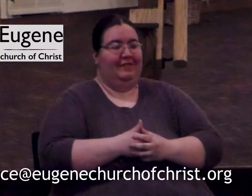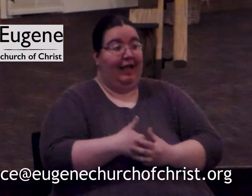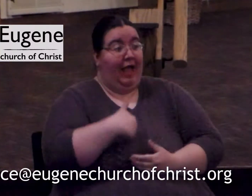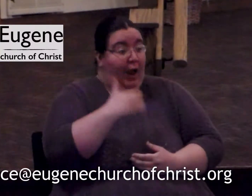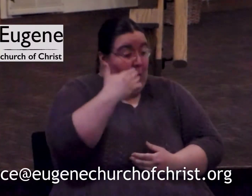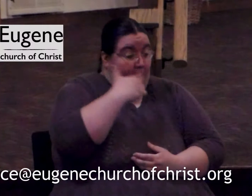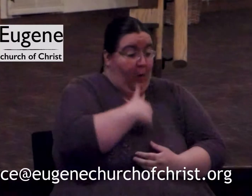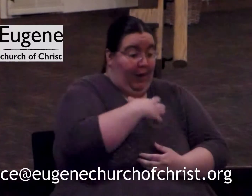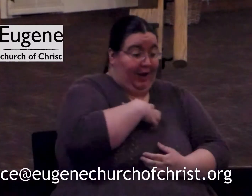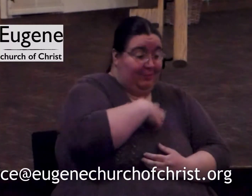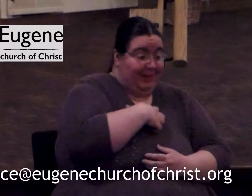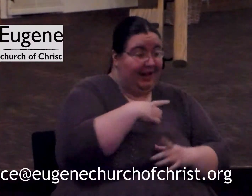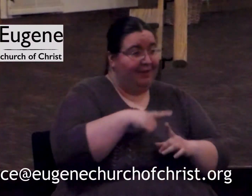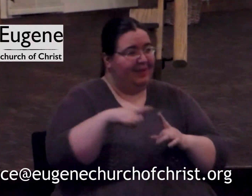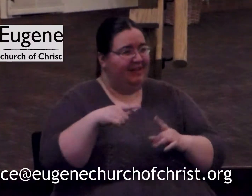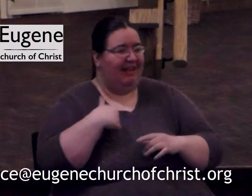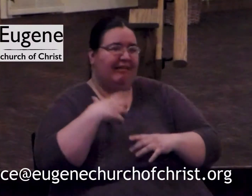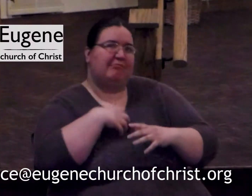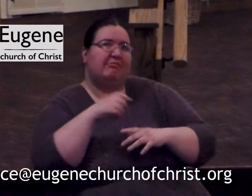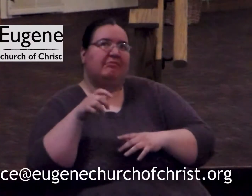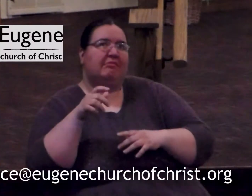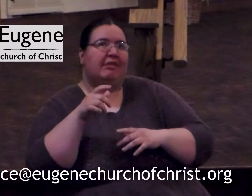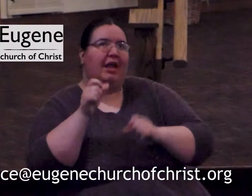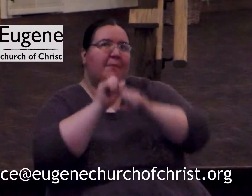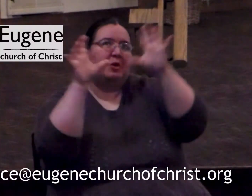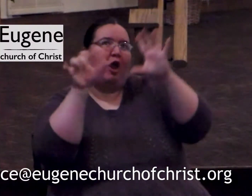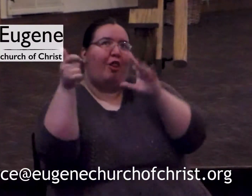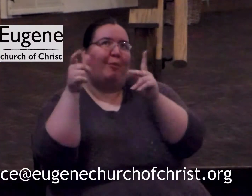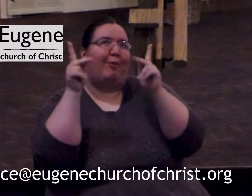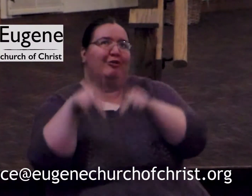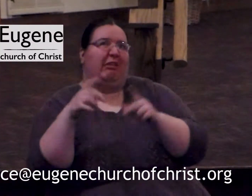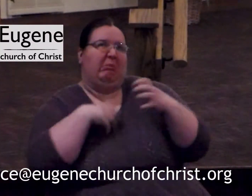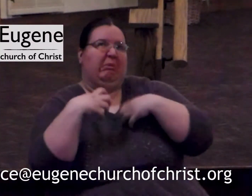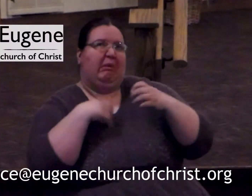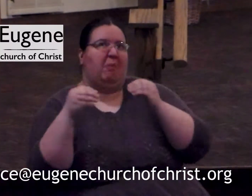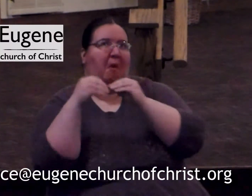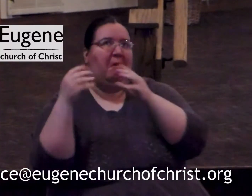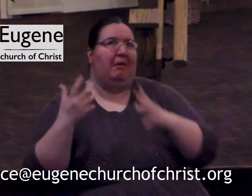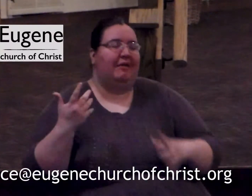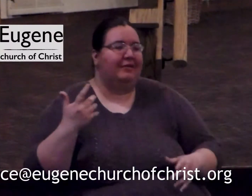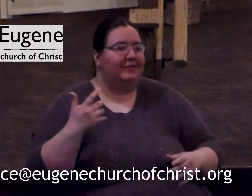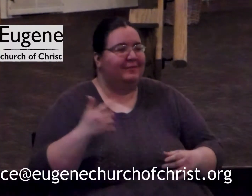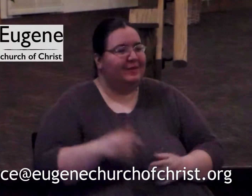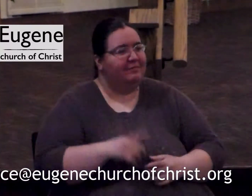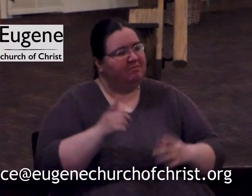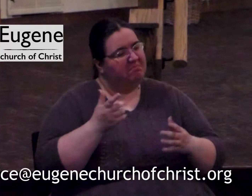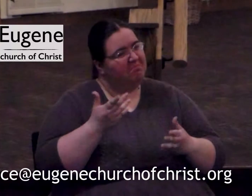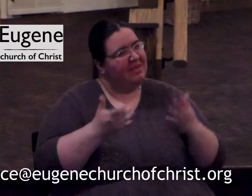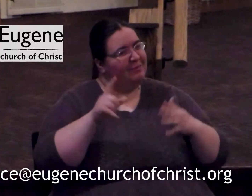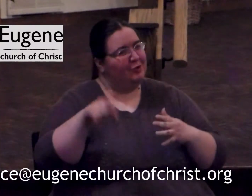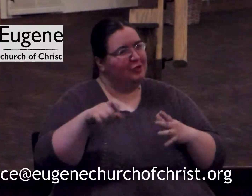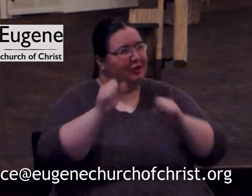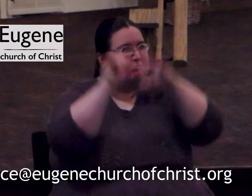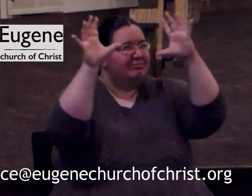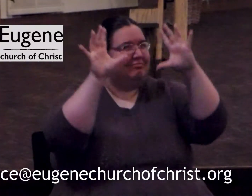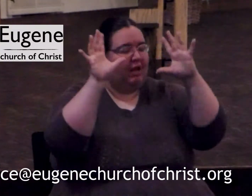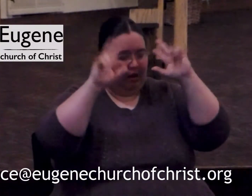And each of us, I think, needs to look at ourselves and think about how am I being hard to deal with? How am I being disagreeable? How